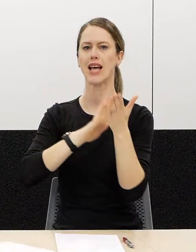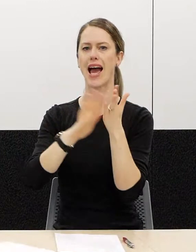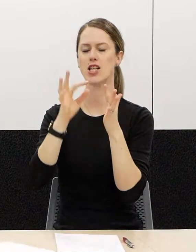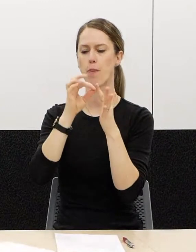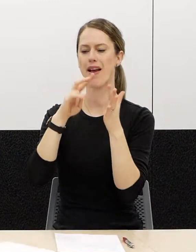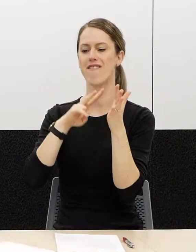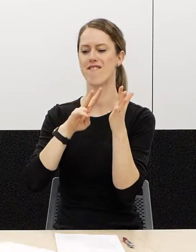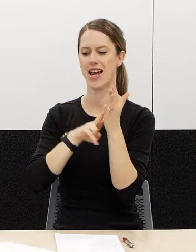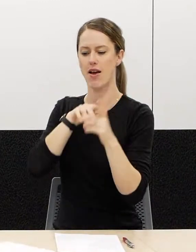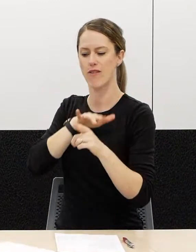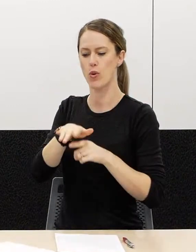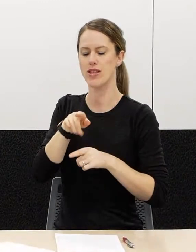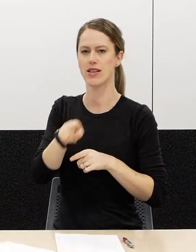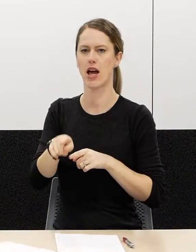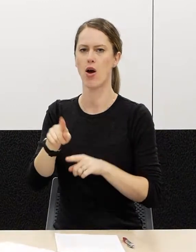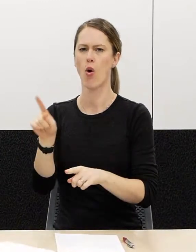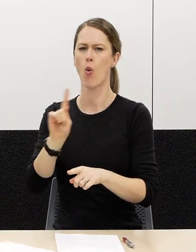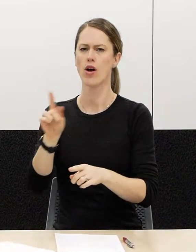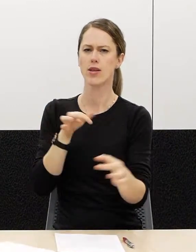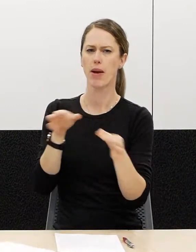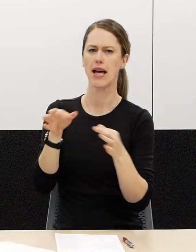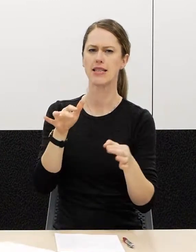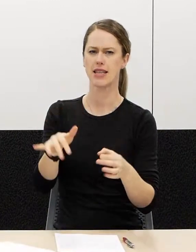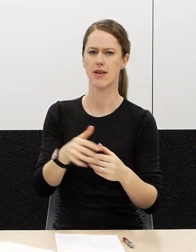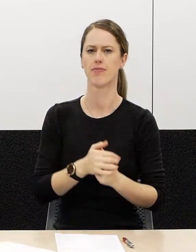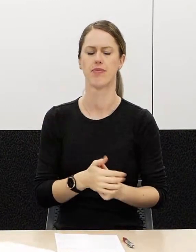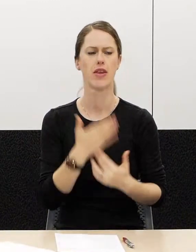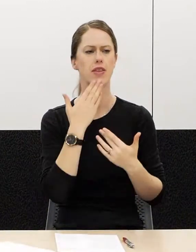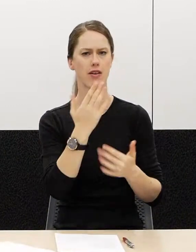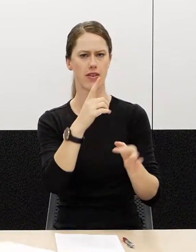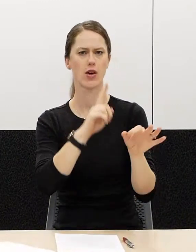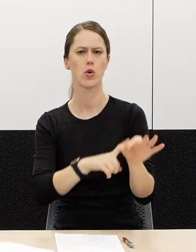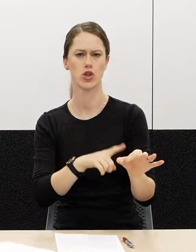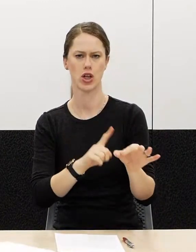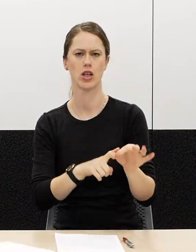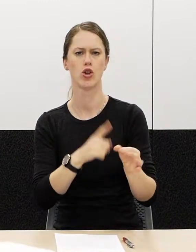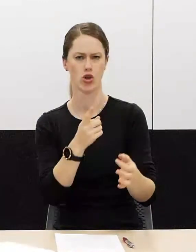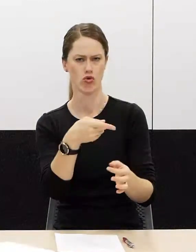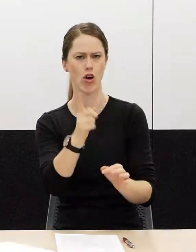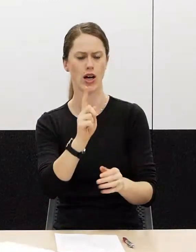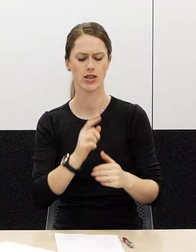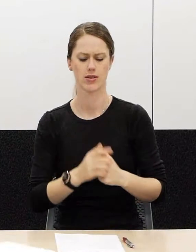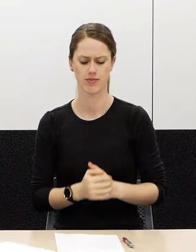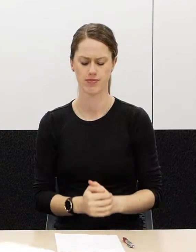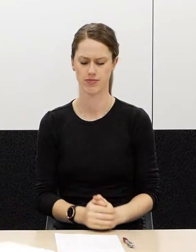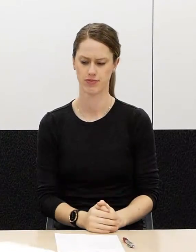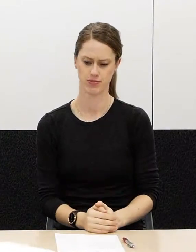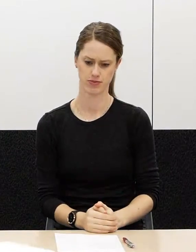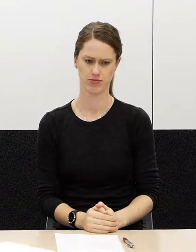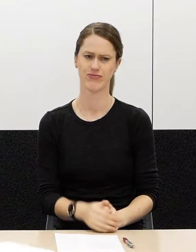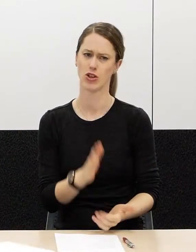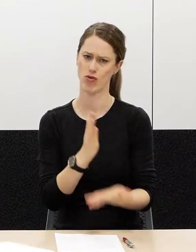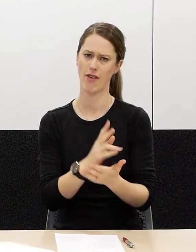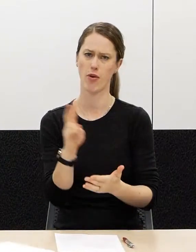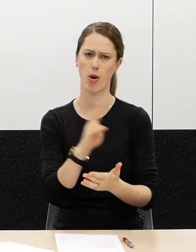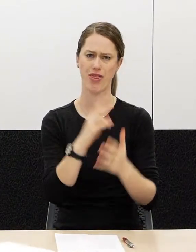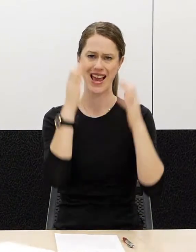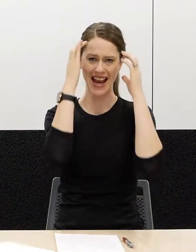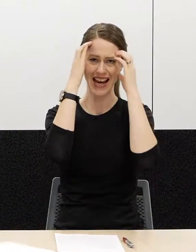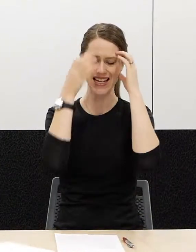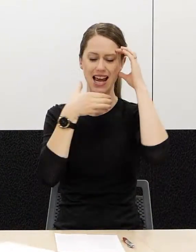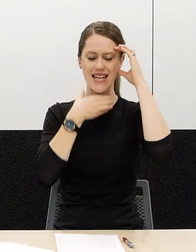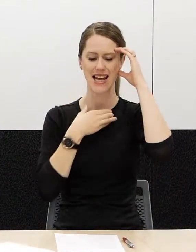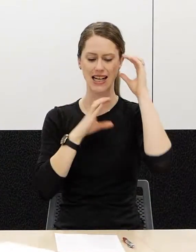big driver. What are your plans around this? So thank you for that question. You're absolutely right. On both counts, that head and neck cancer is